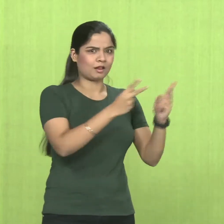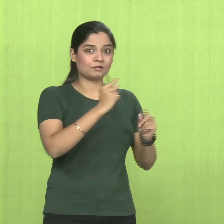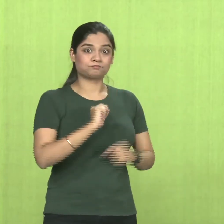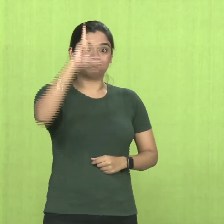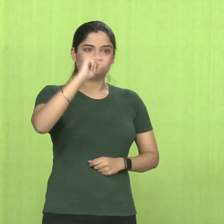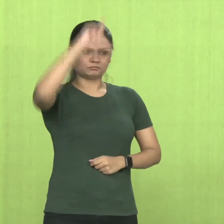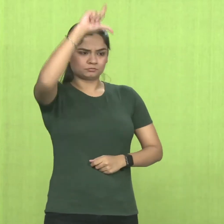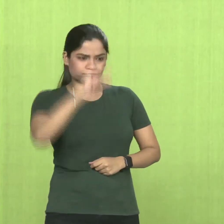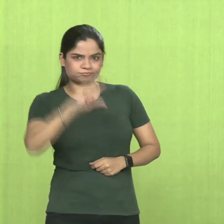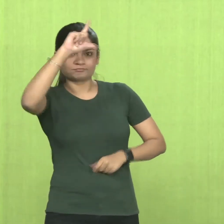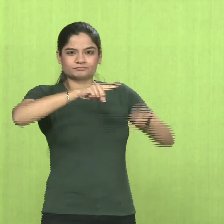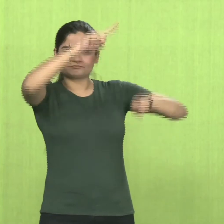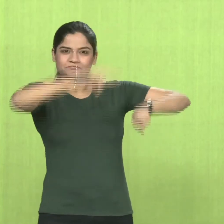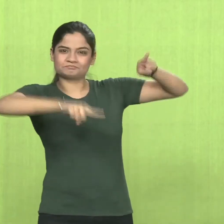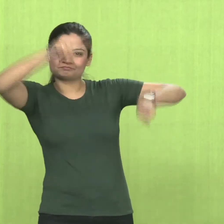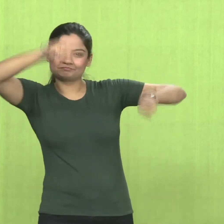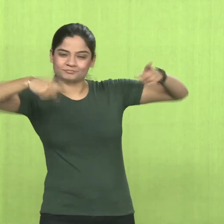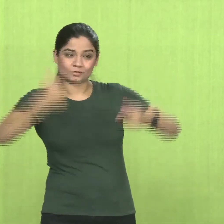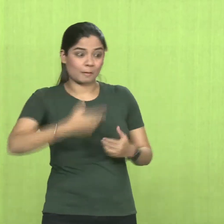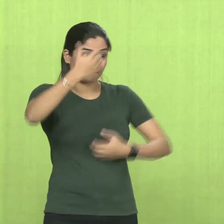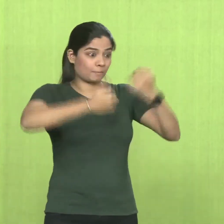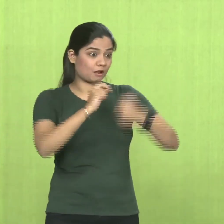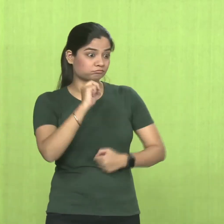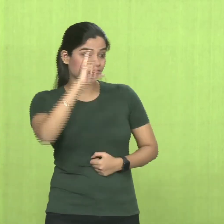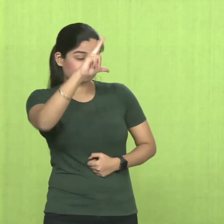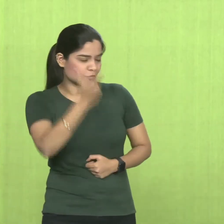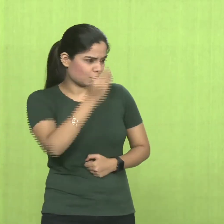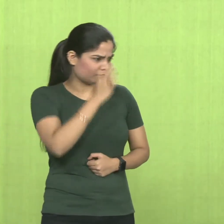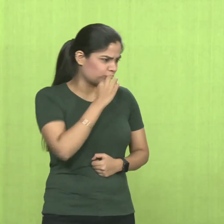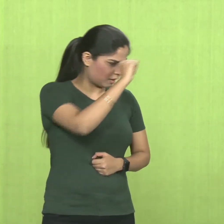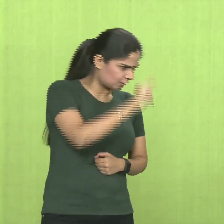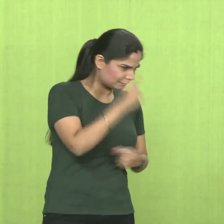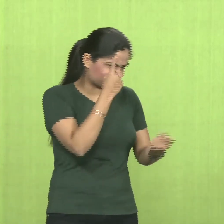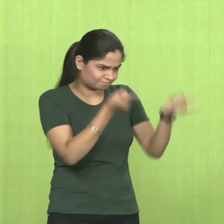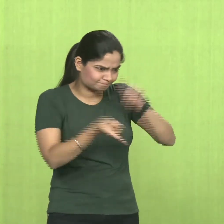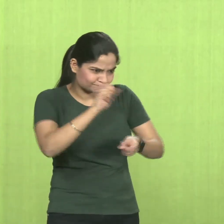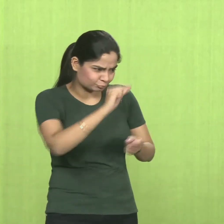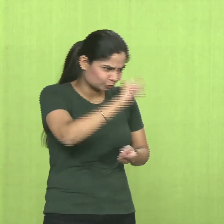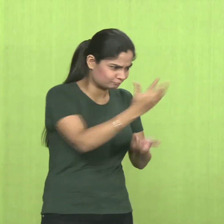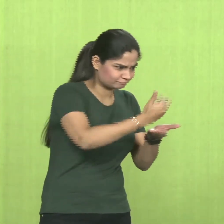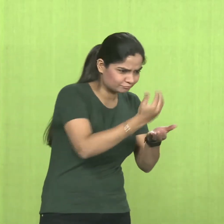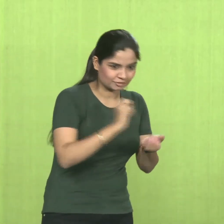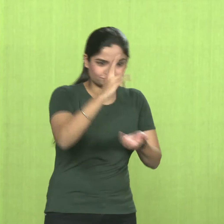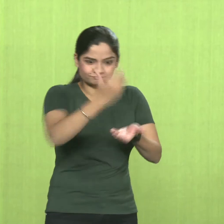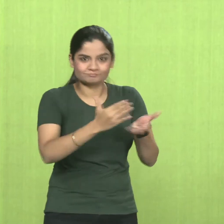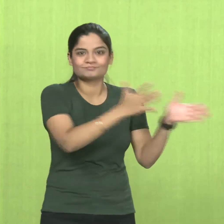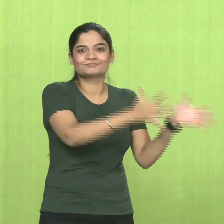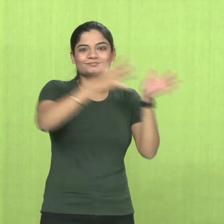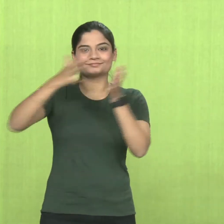We buy something that's of a range that we can afford, whatever is of a cheaper value and of a better quality. That